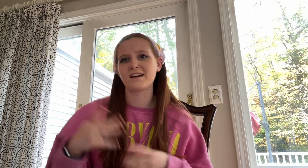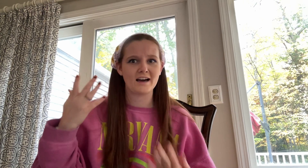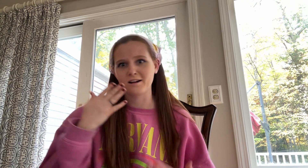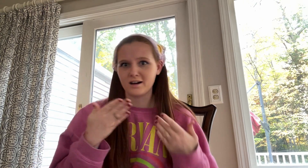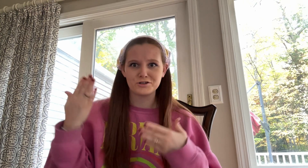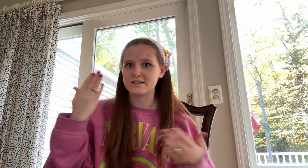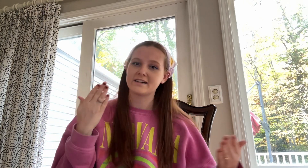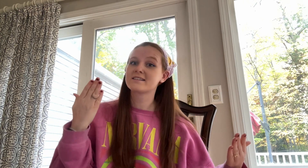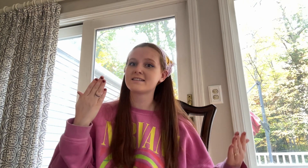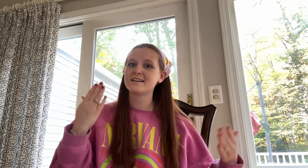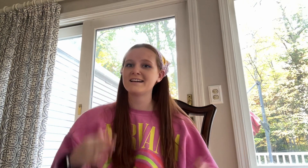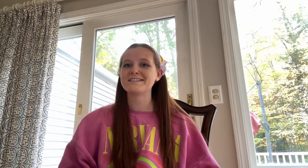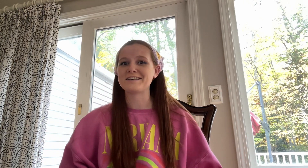of contradicts. So